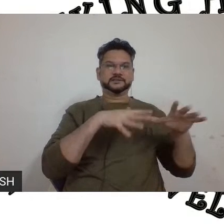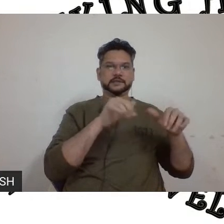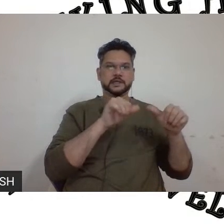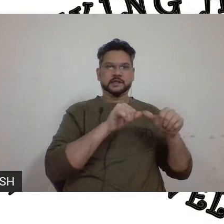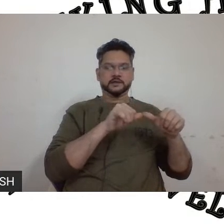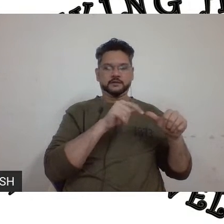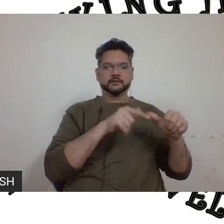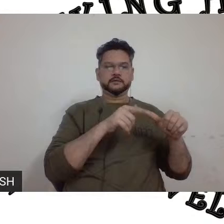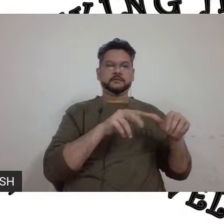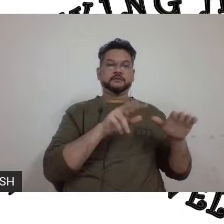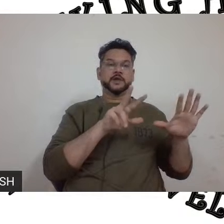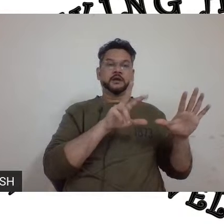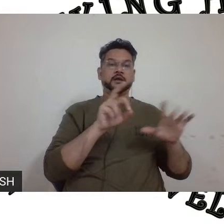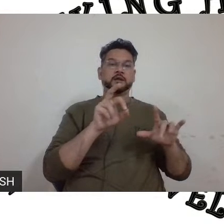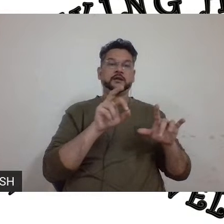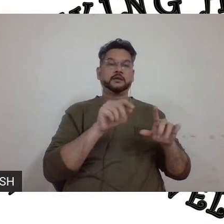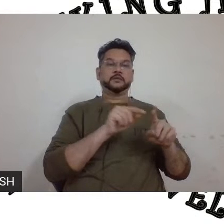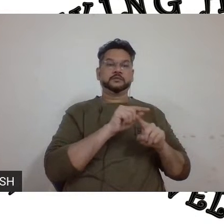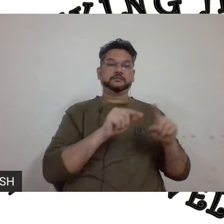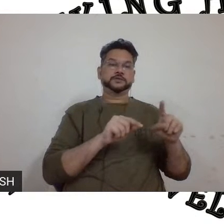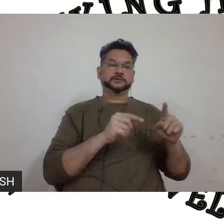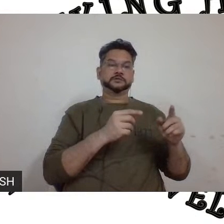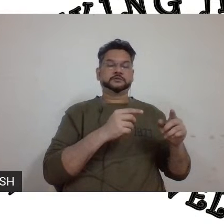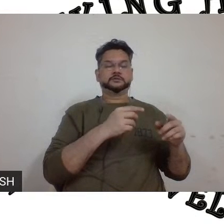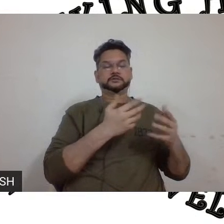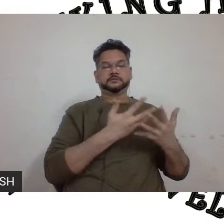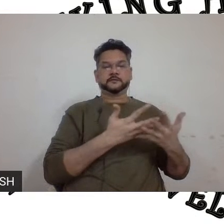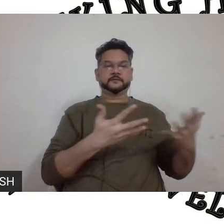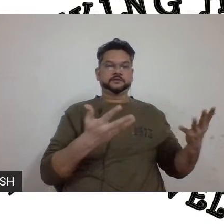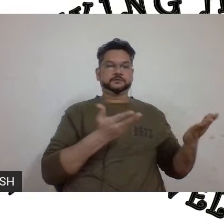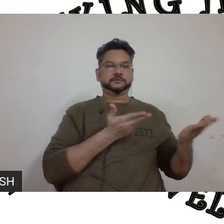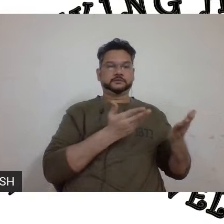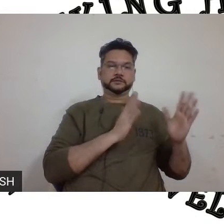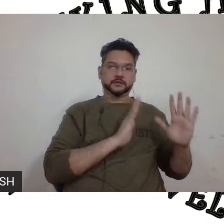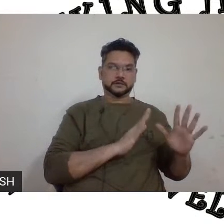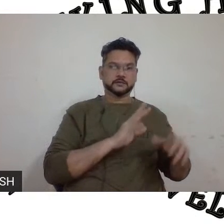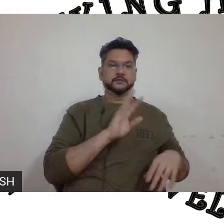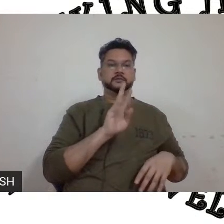80% facilities and 20% person with disabilities are residing.